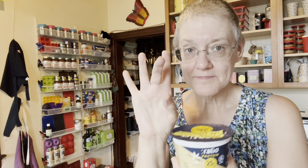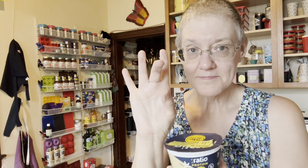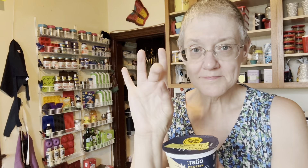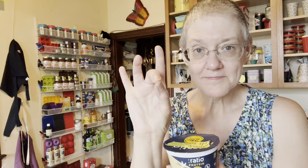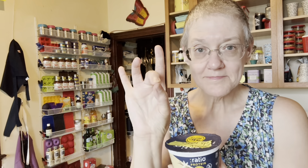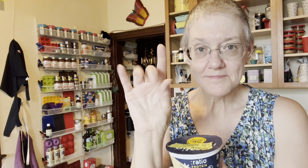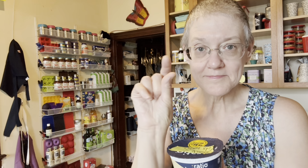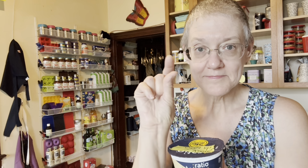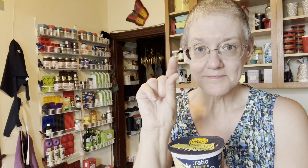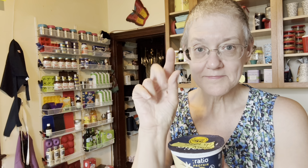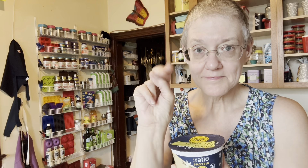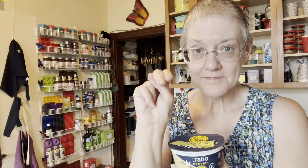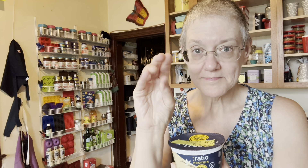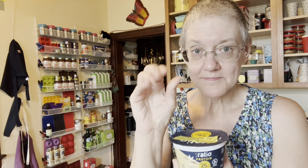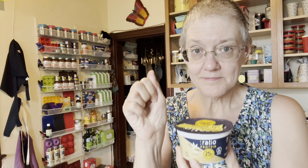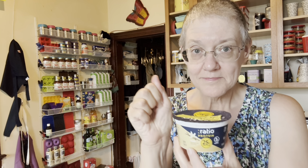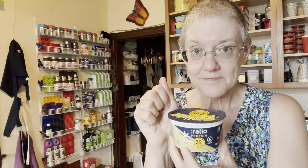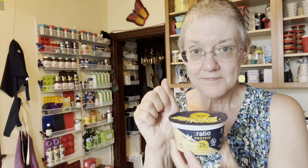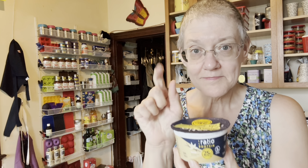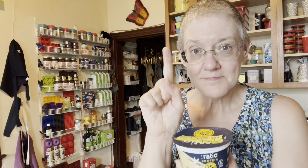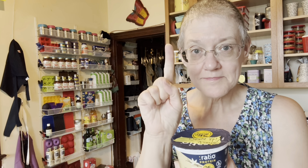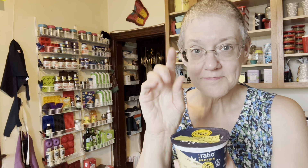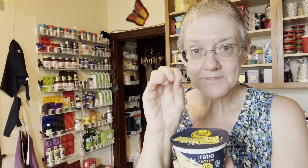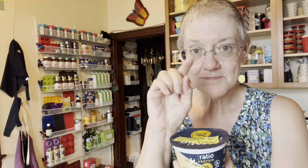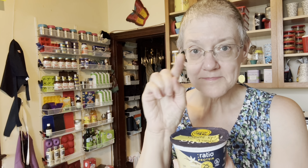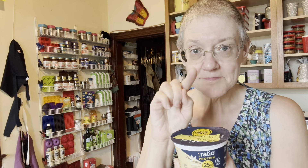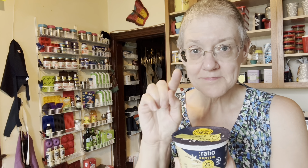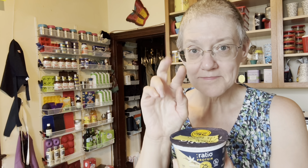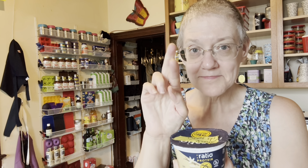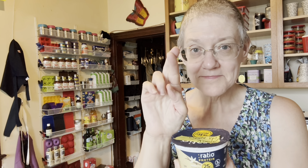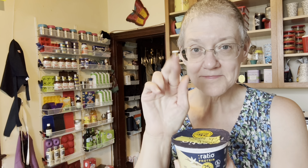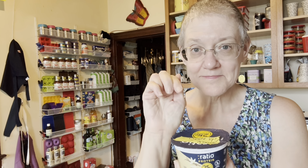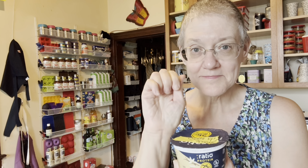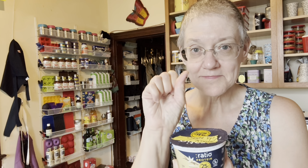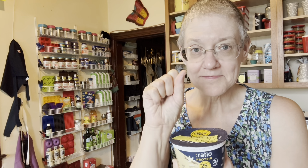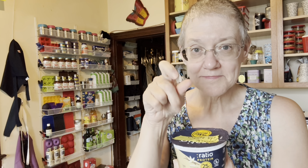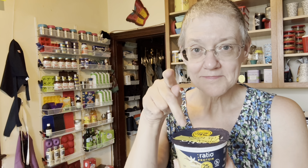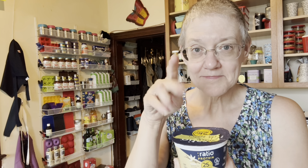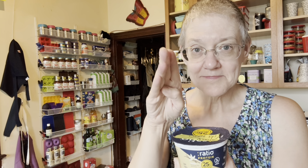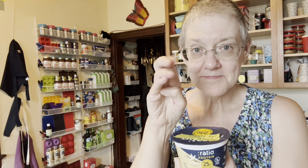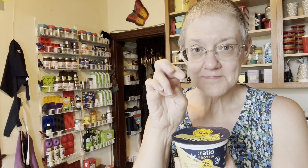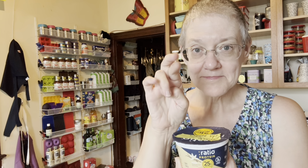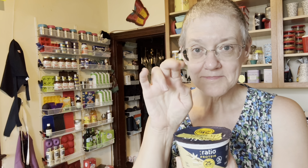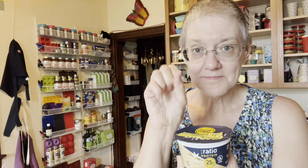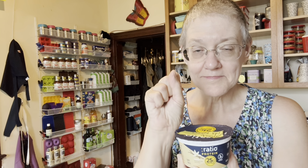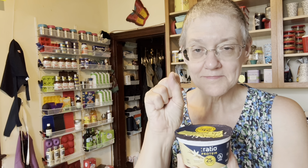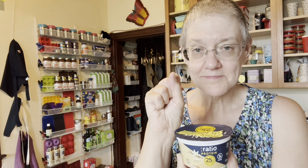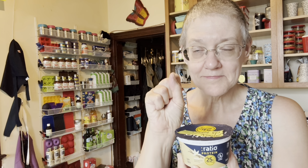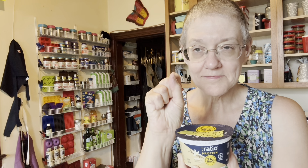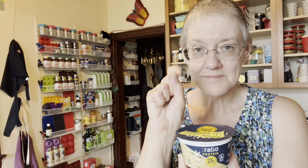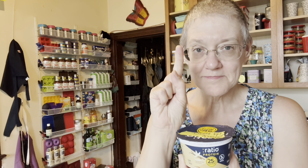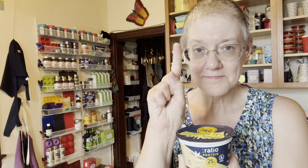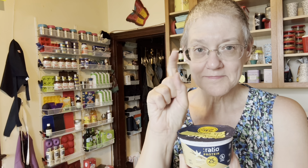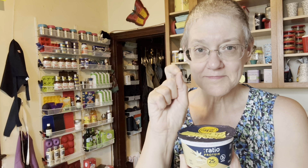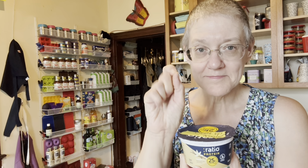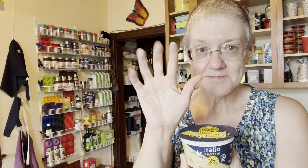It's 8 grams of net carbs. He's going to have it with 1 ounce of raspberries that have been pureed and